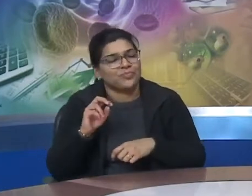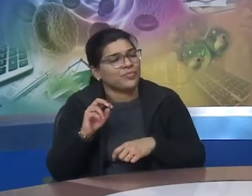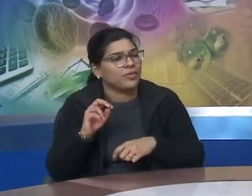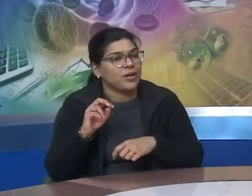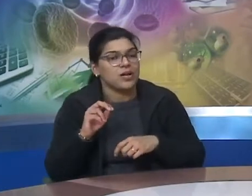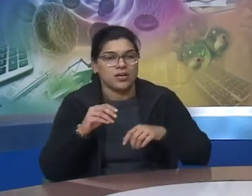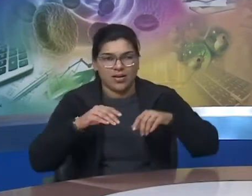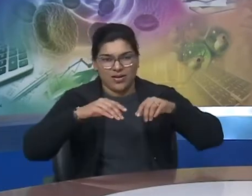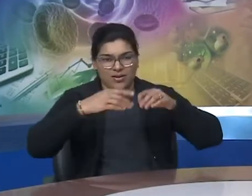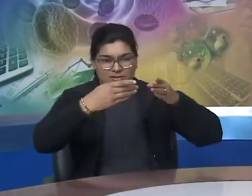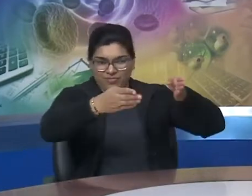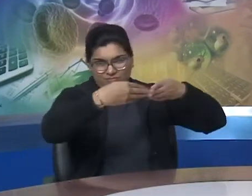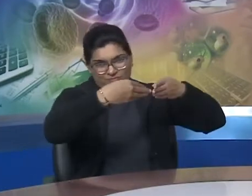to hurt him.